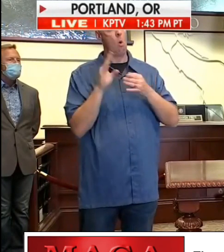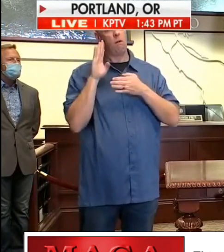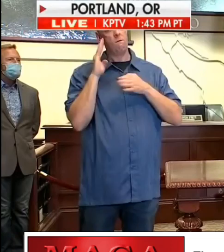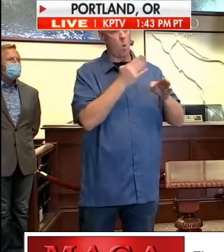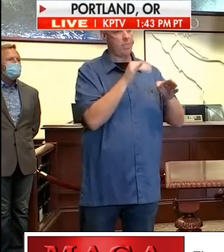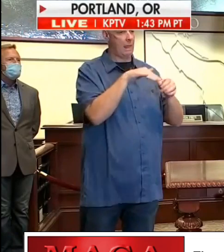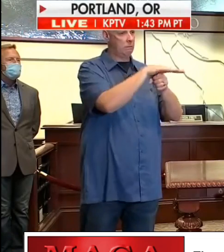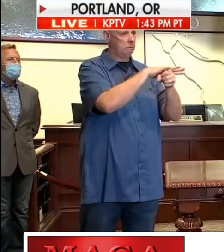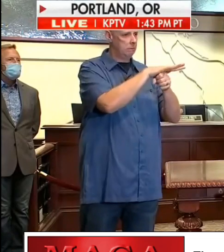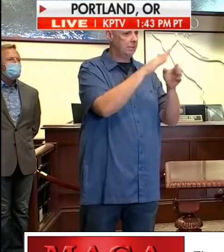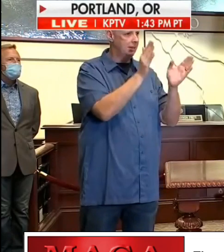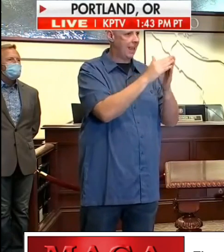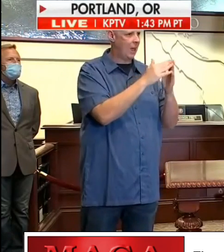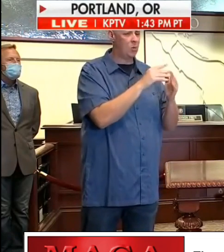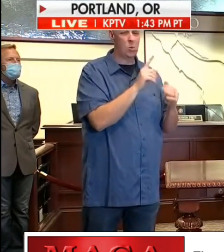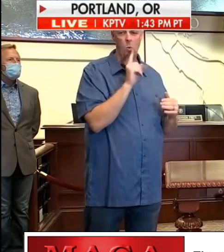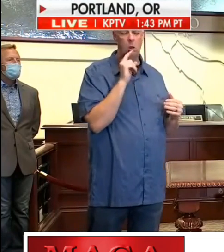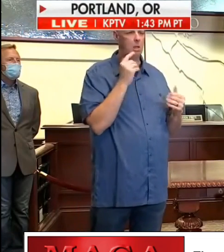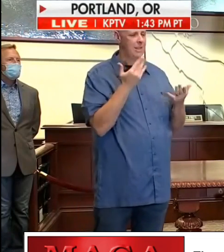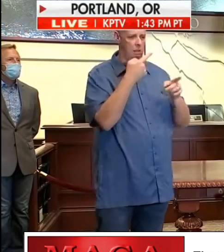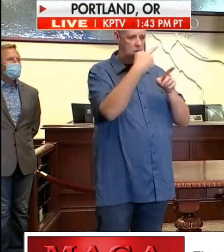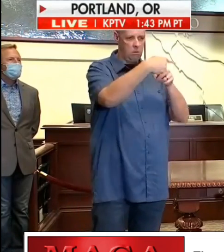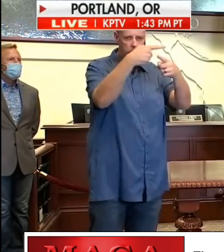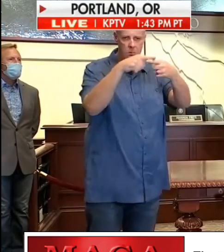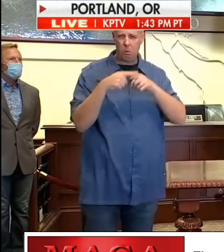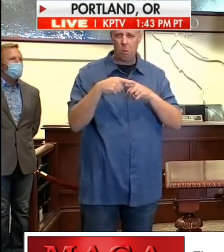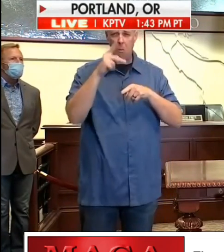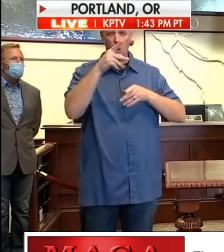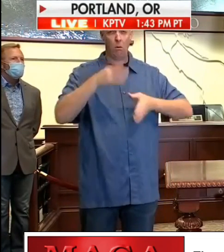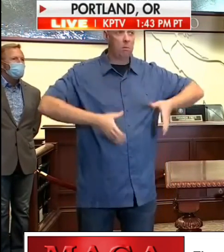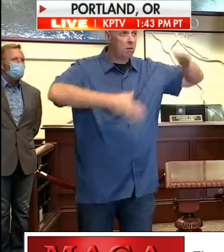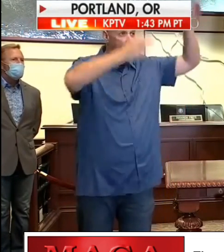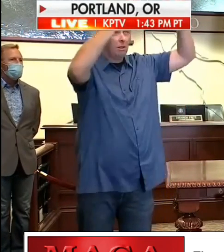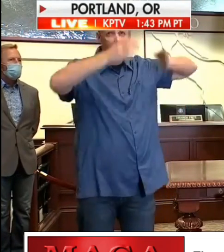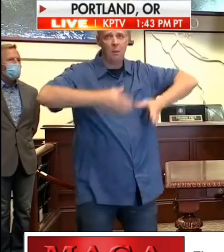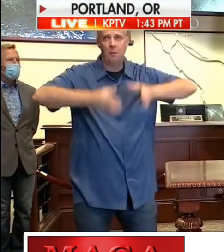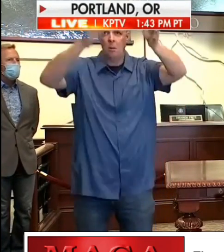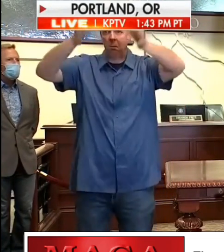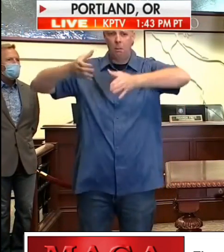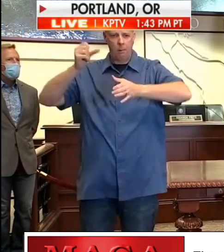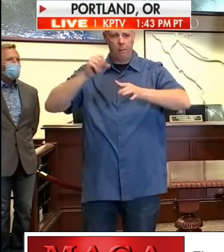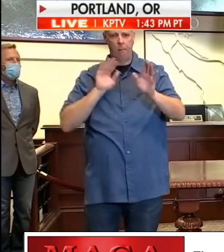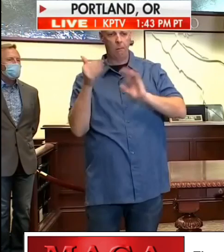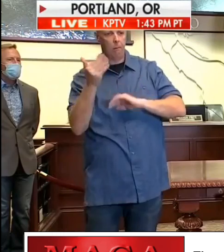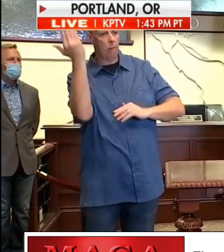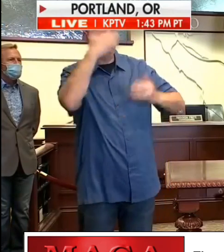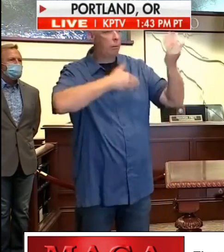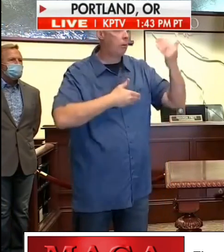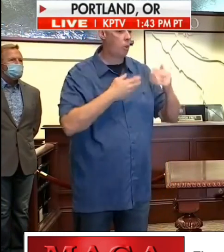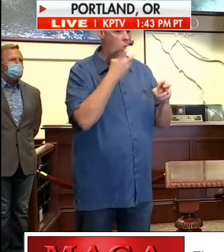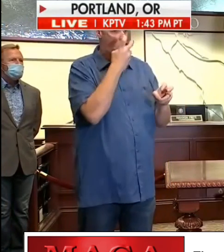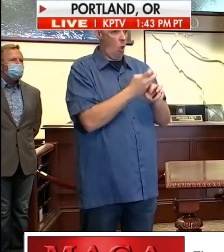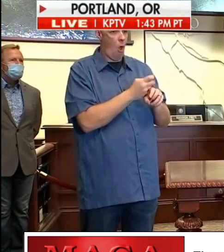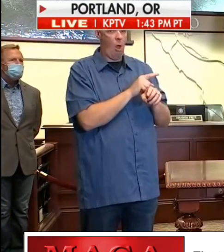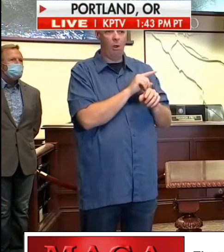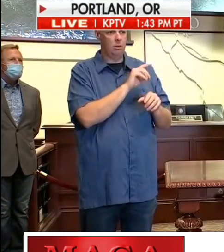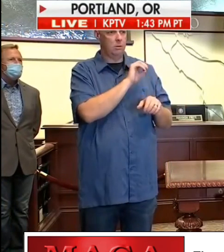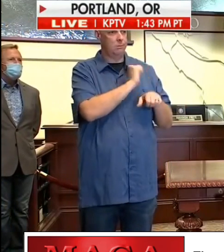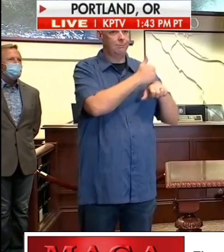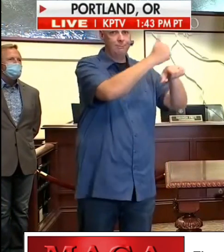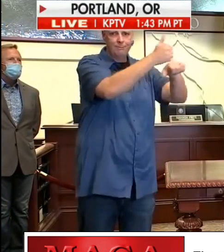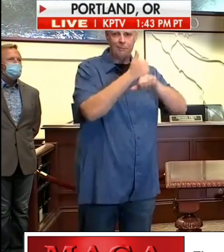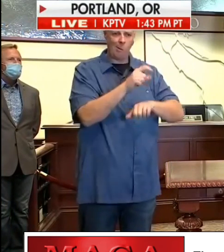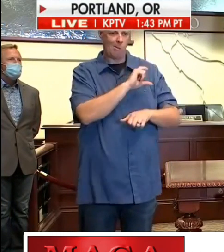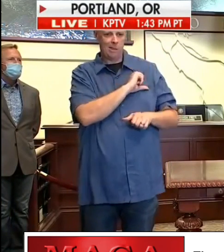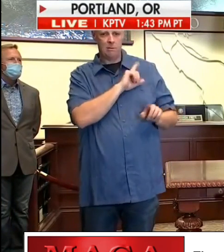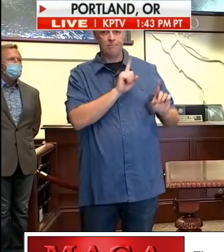the downtown core, there's a lot of street corners, parking structures, things of that nature where these things can happen, and it's hard to have officers at all of these at all times.